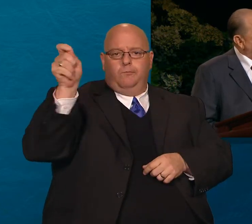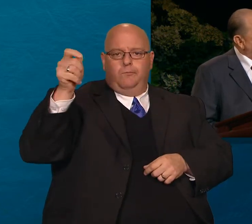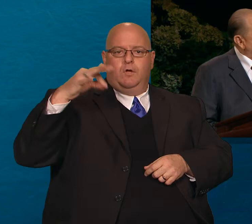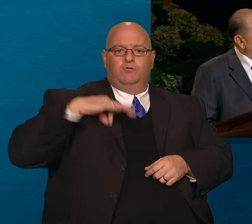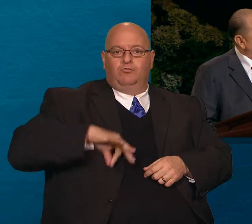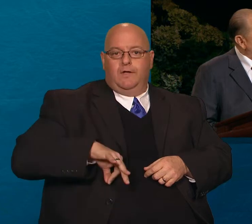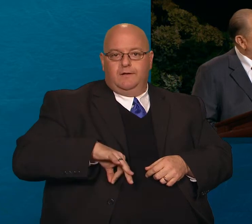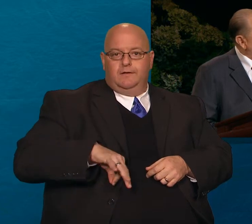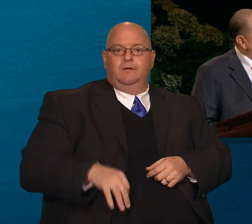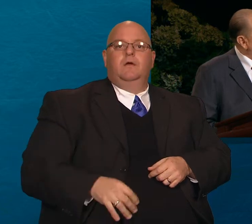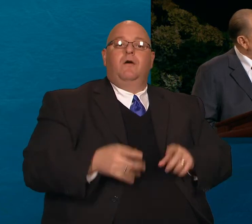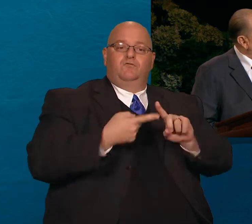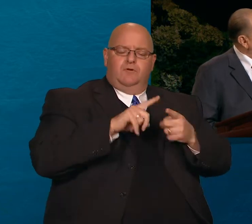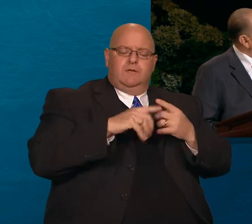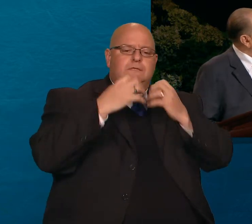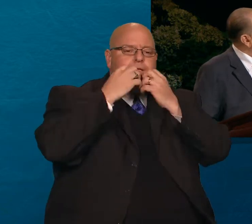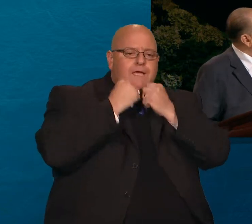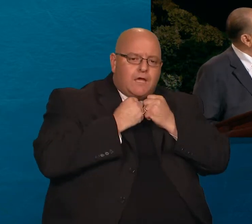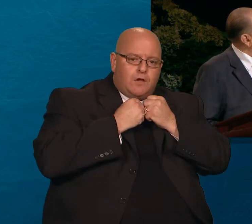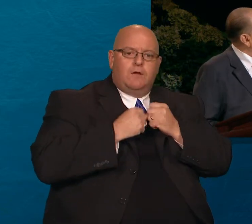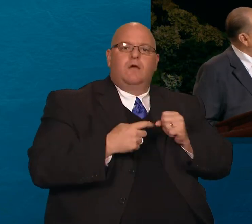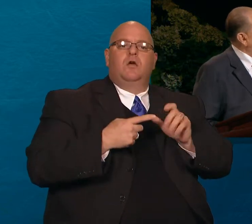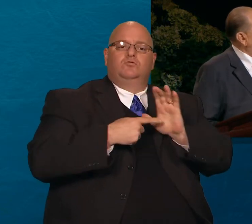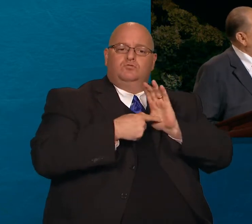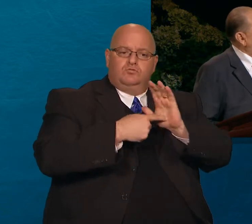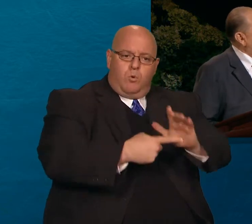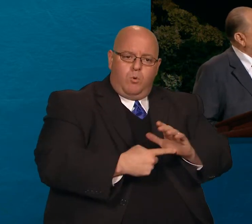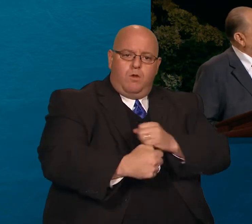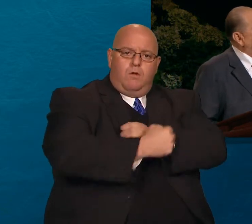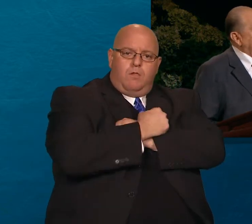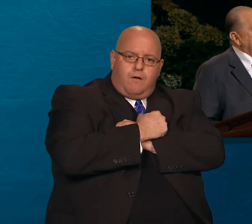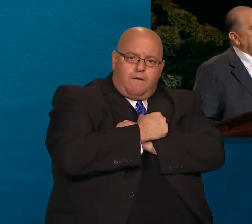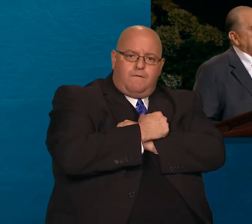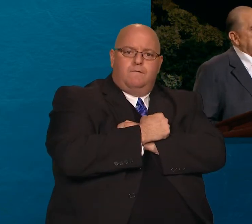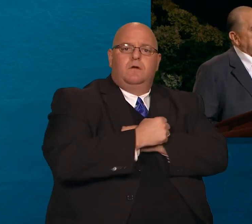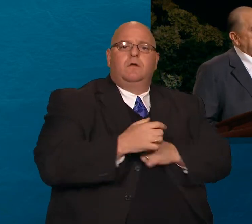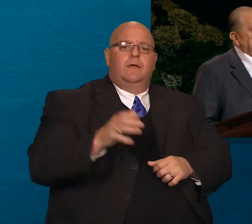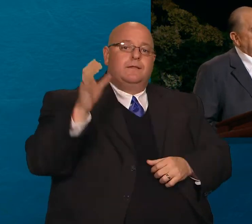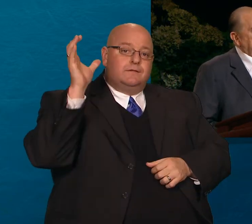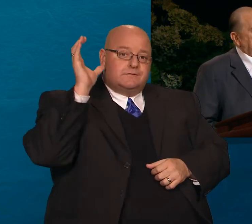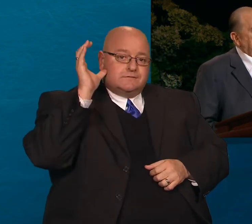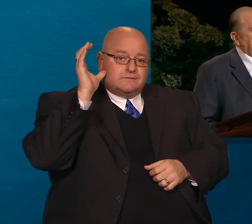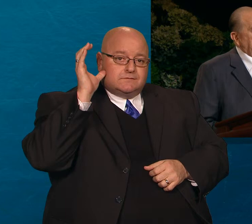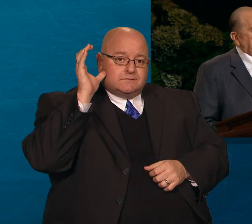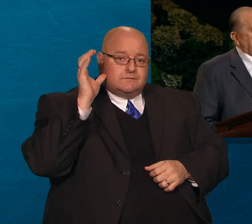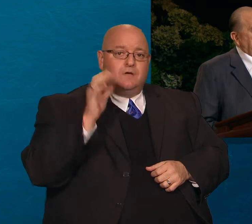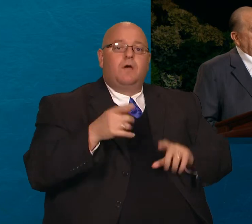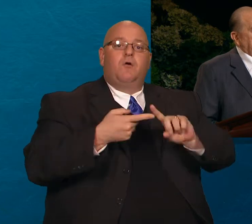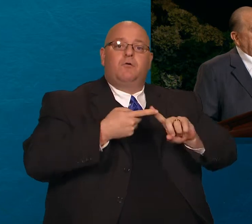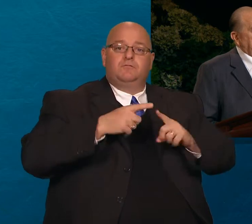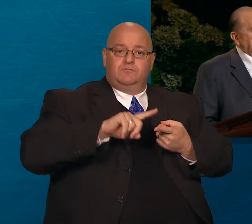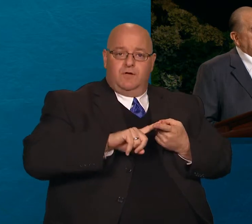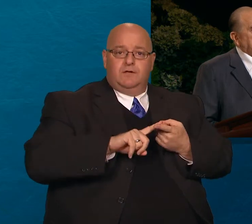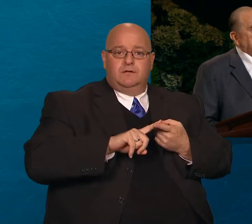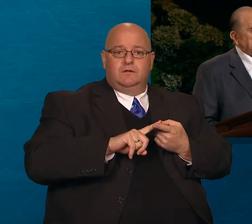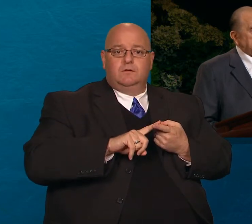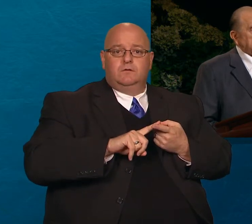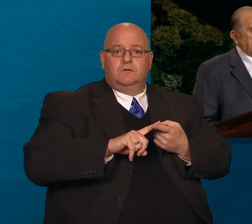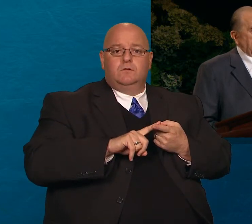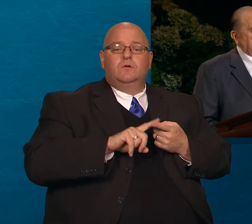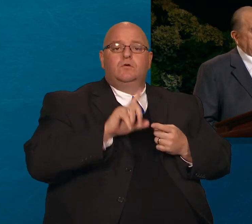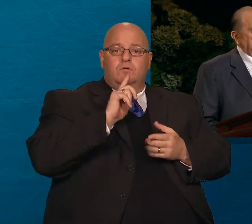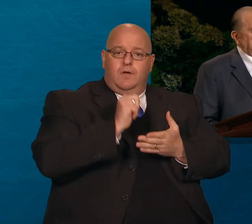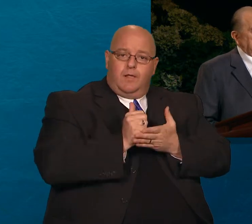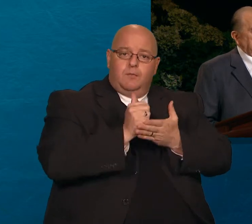friend cares. A friend shows love. A friend listens. And a friend